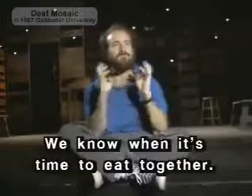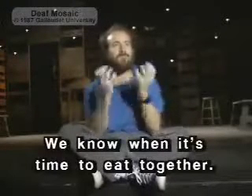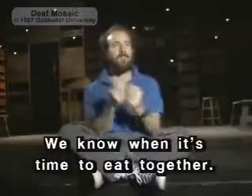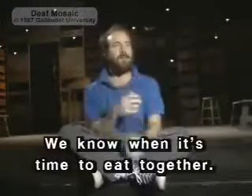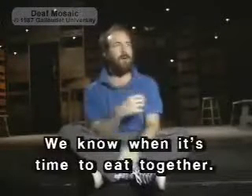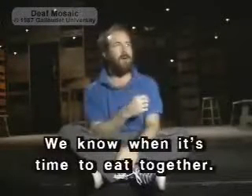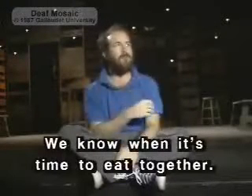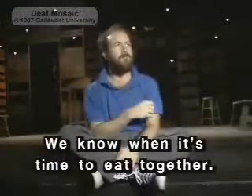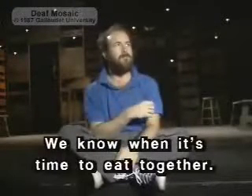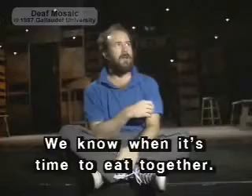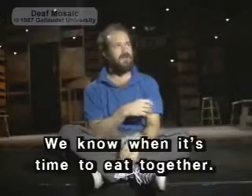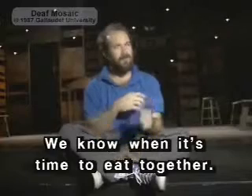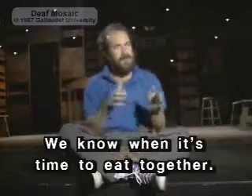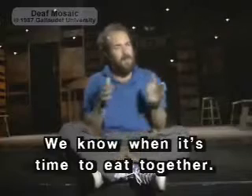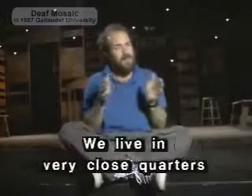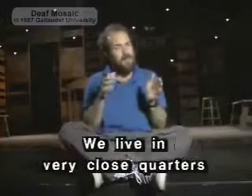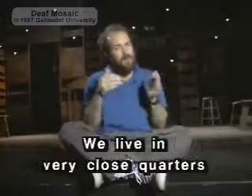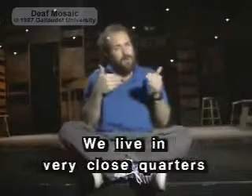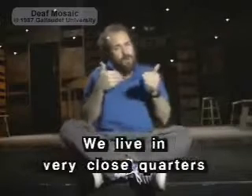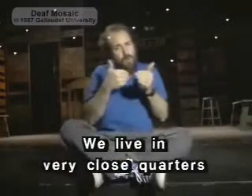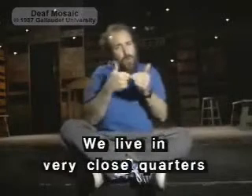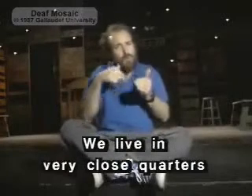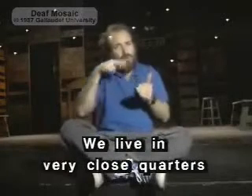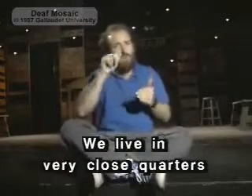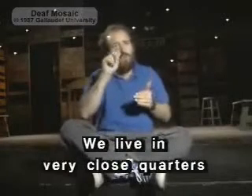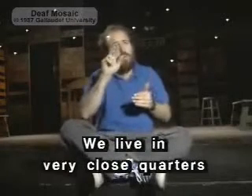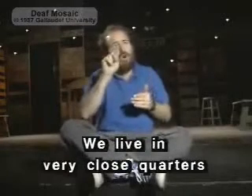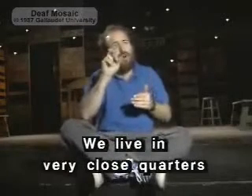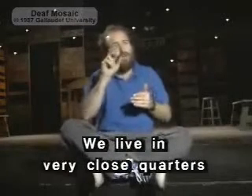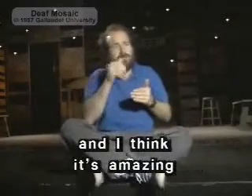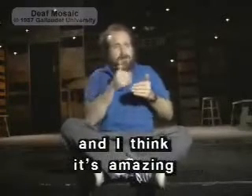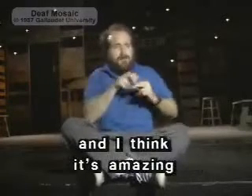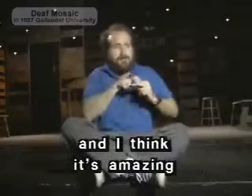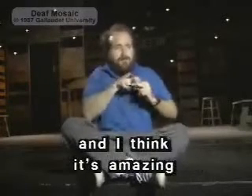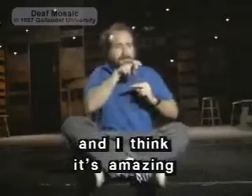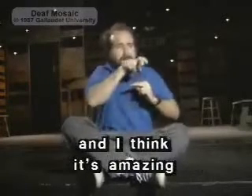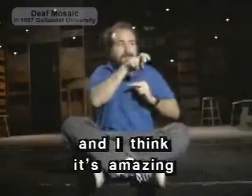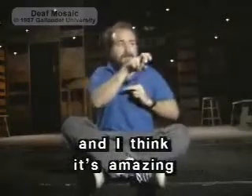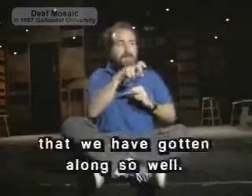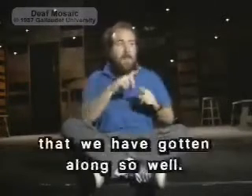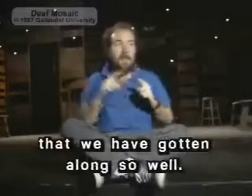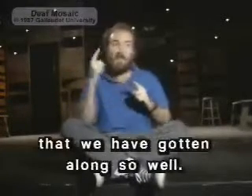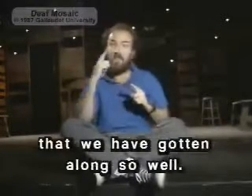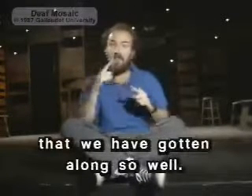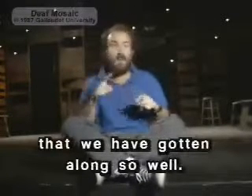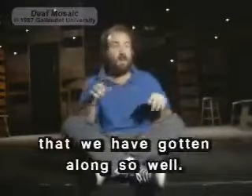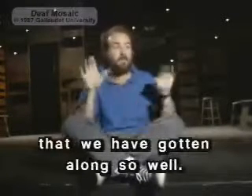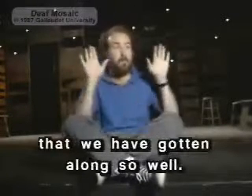together. We live in very close quarters and I think it's amazing that we have gotten along so well.